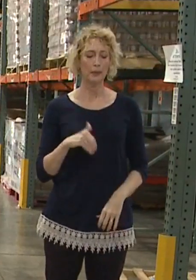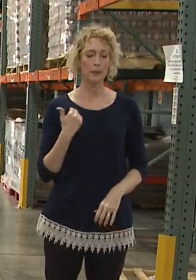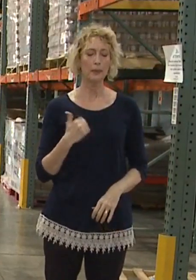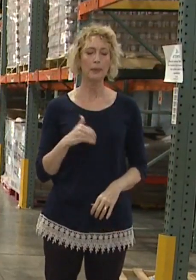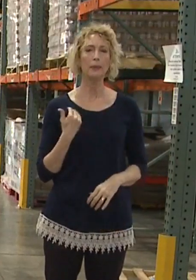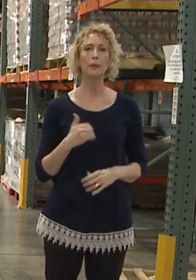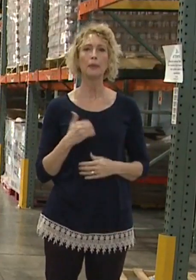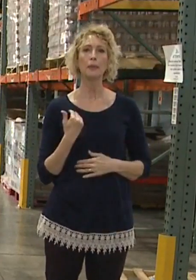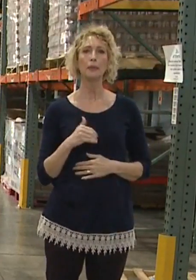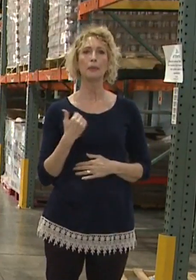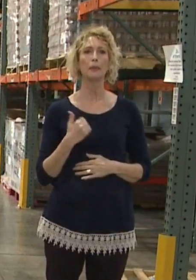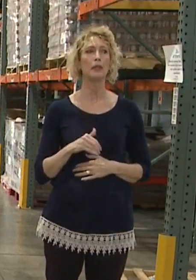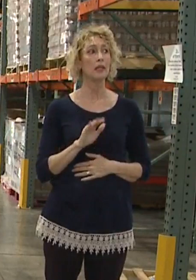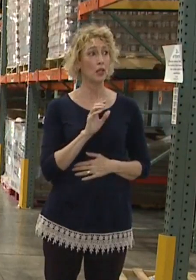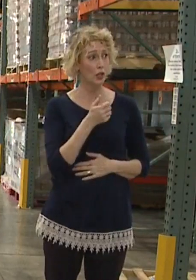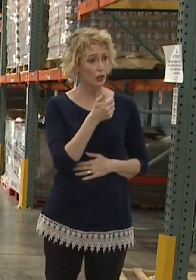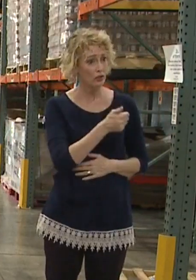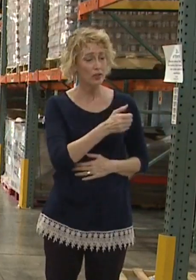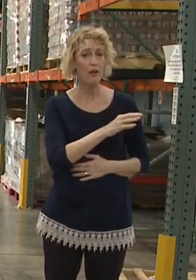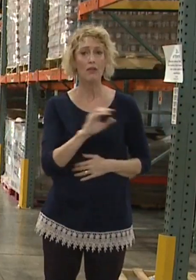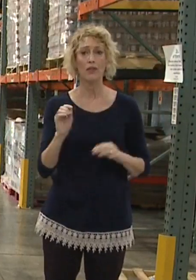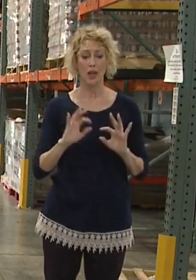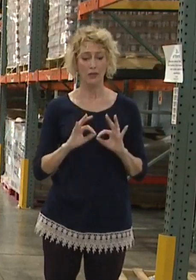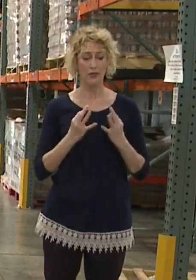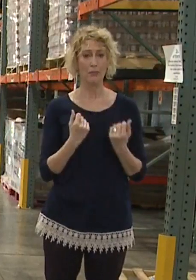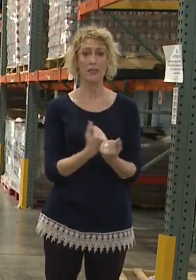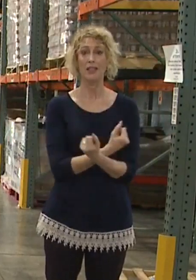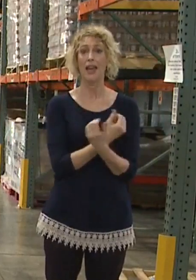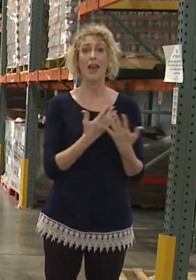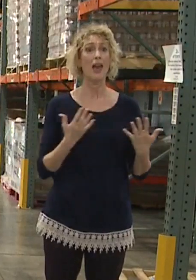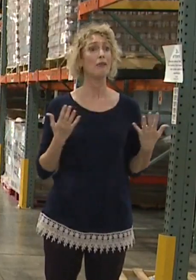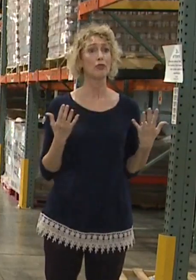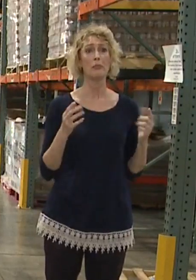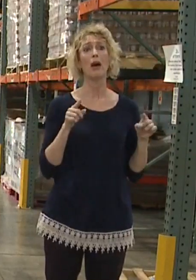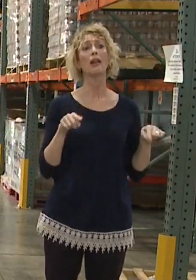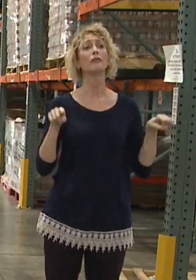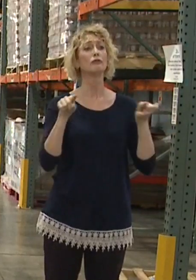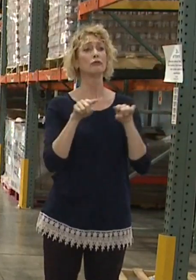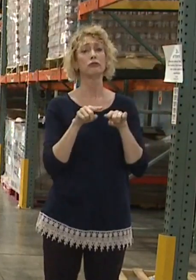putting yourselves as well and your families and everybody on the front line out there.